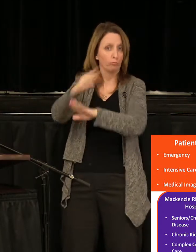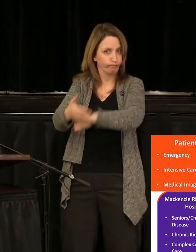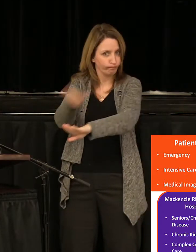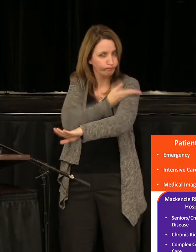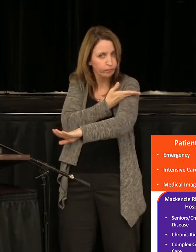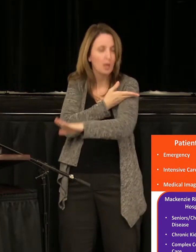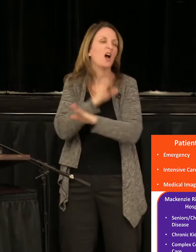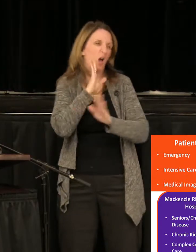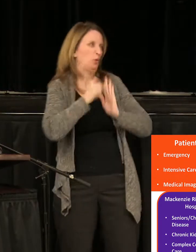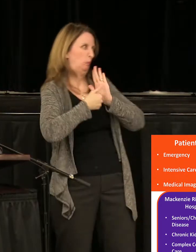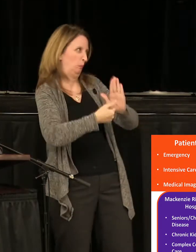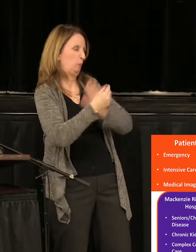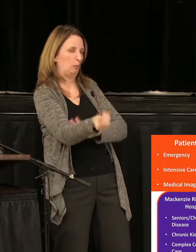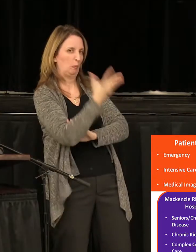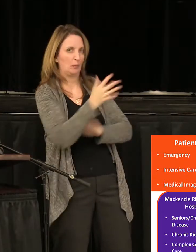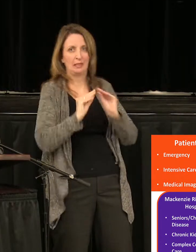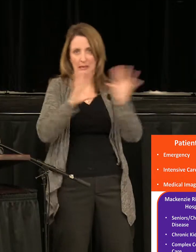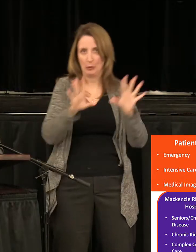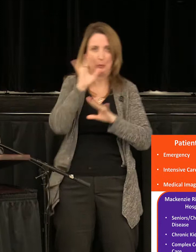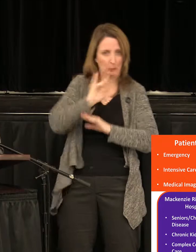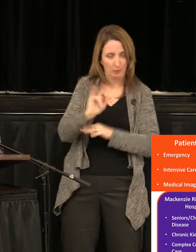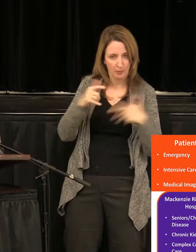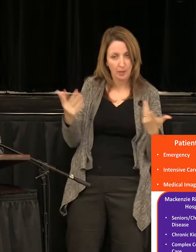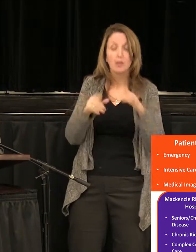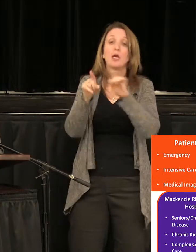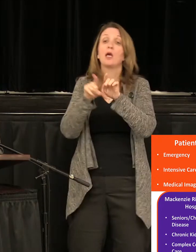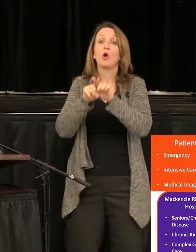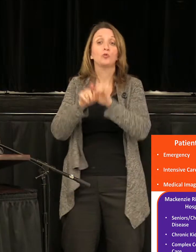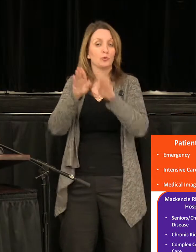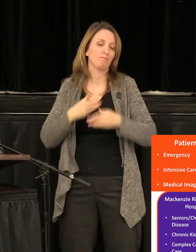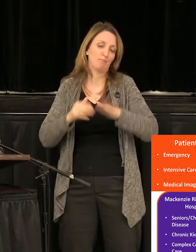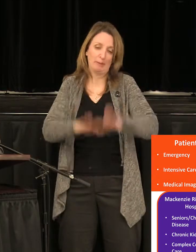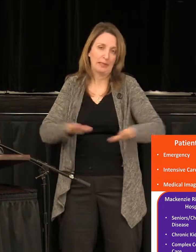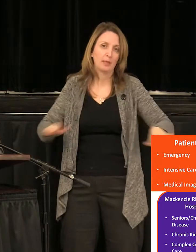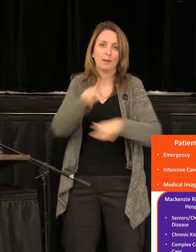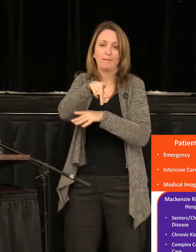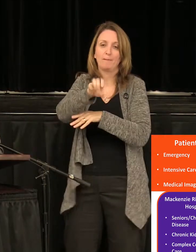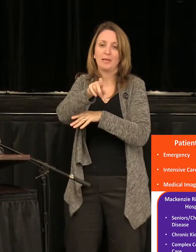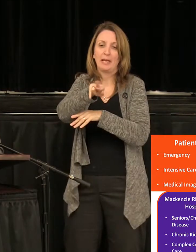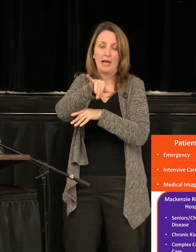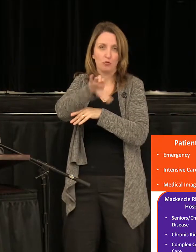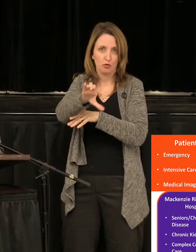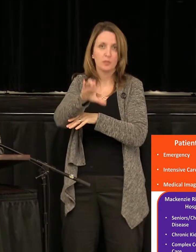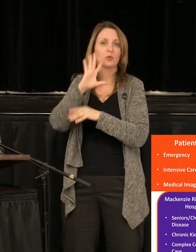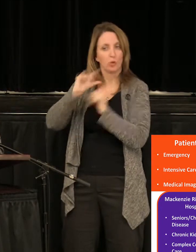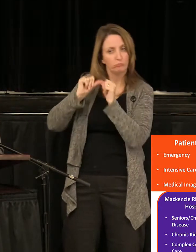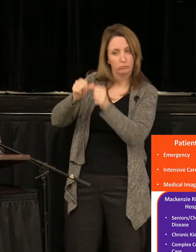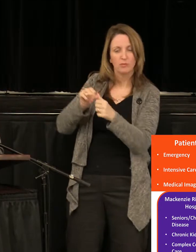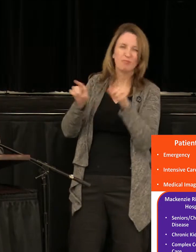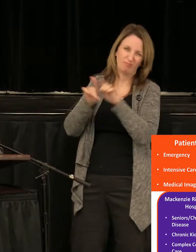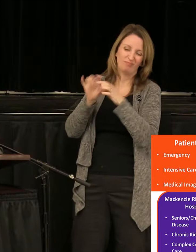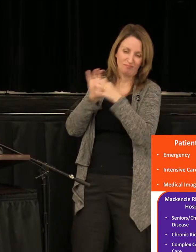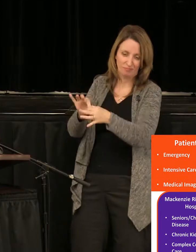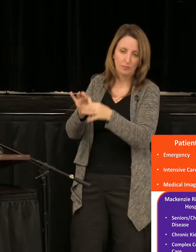what it's going to look like at the Mackenzie Vaughan Hospital. And of course, pediatrics goes along with the obstetric program generally and a maternal newborn